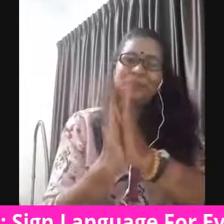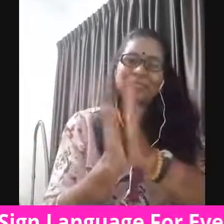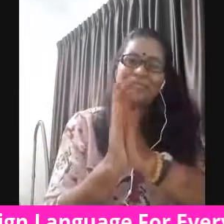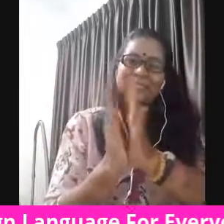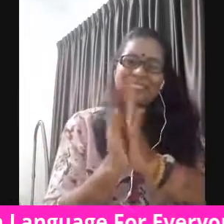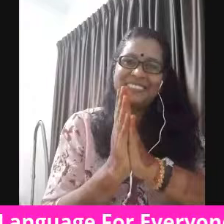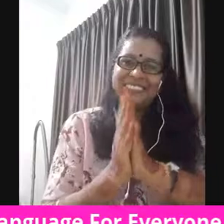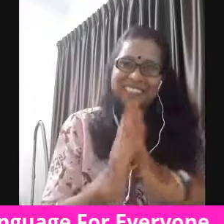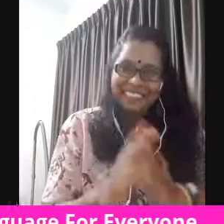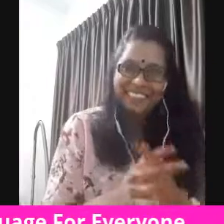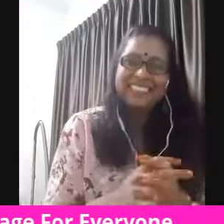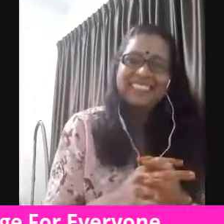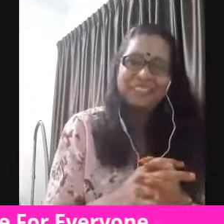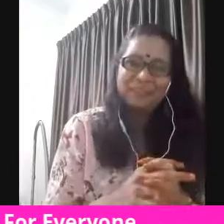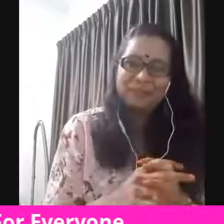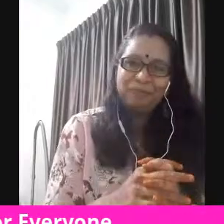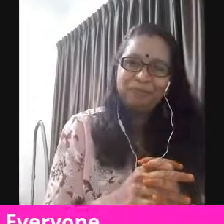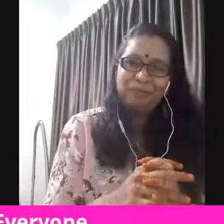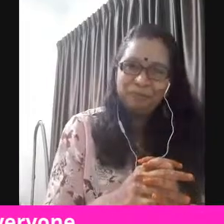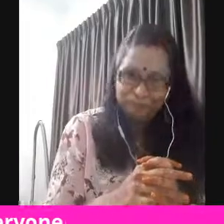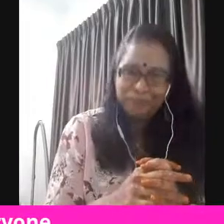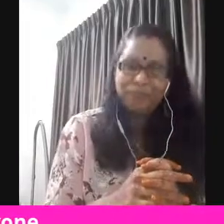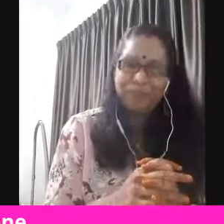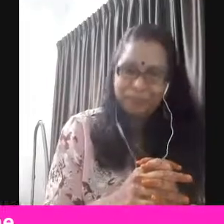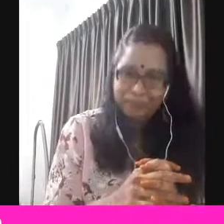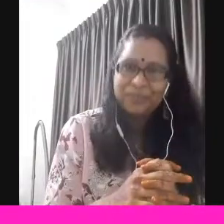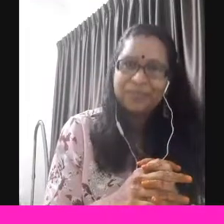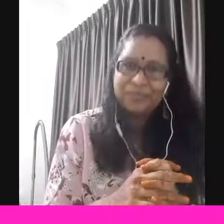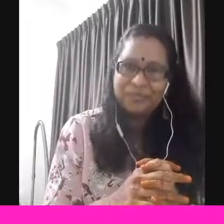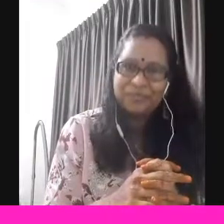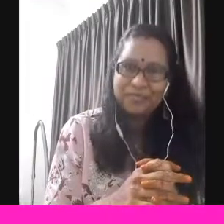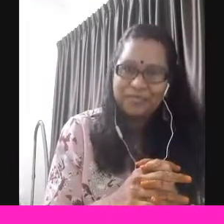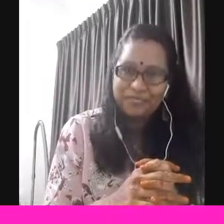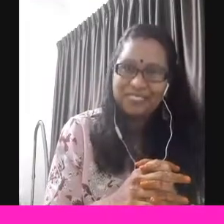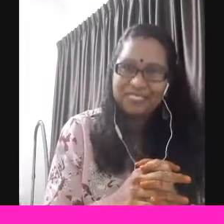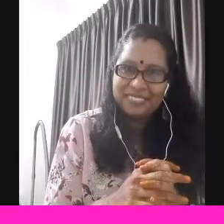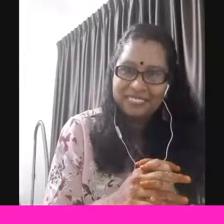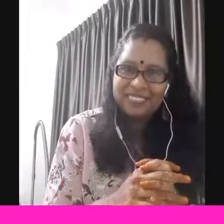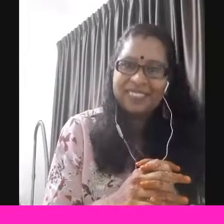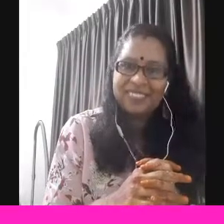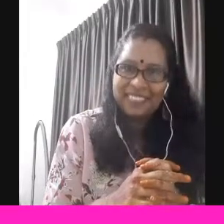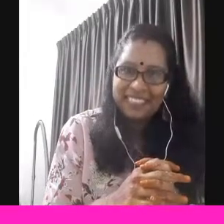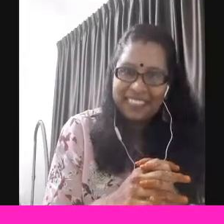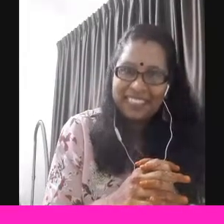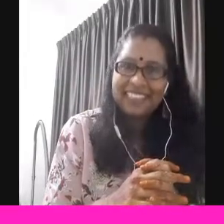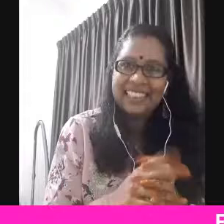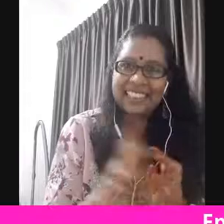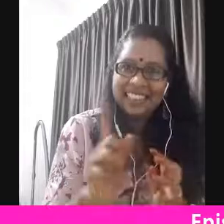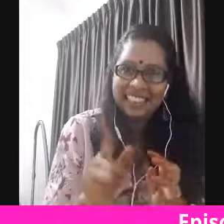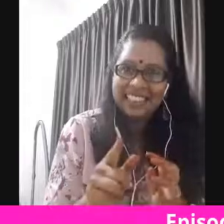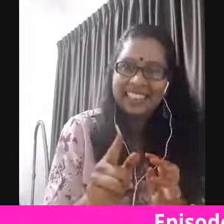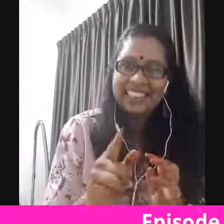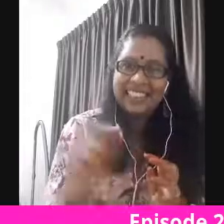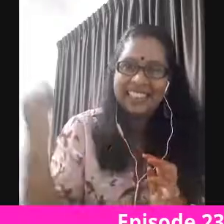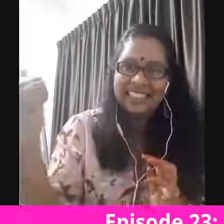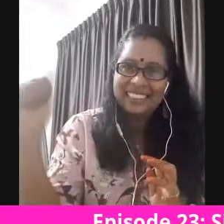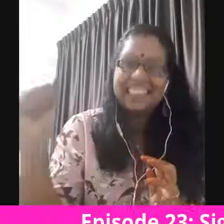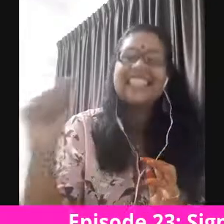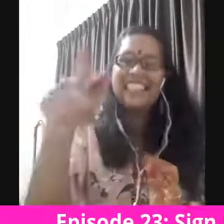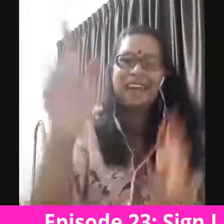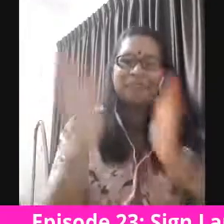done the 2, basic 3, 4, 5, 5. 6, 7, 8, 9,